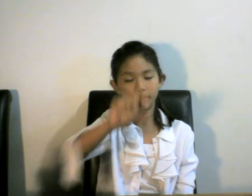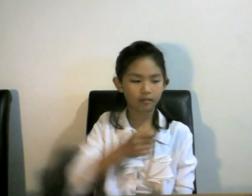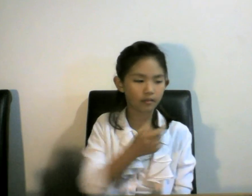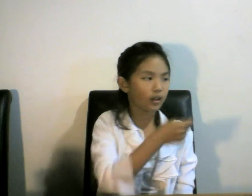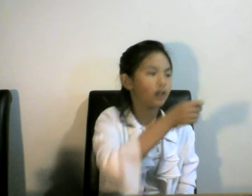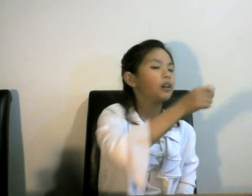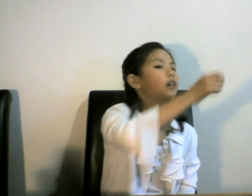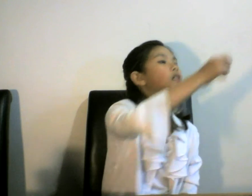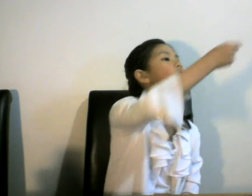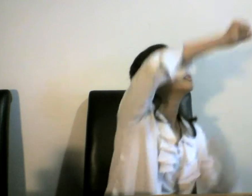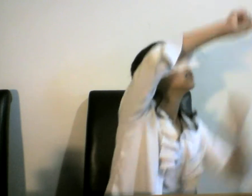a